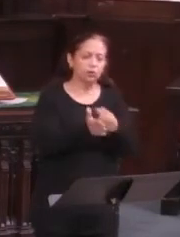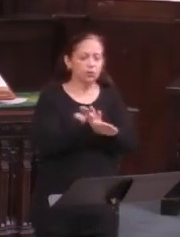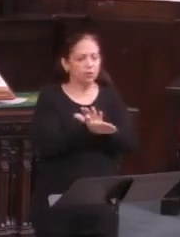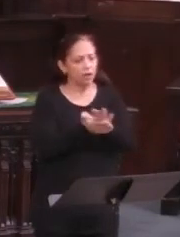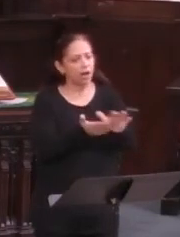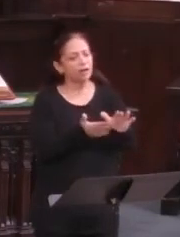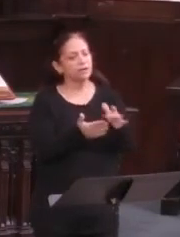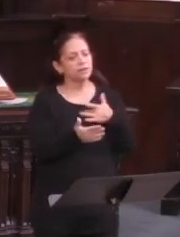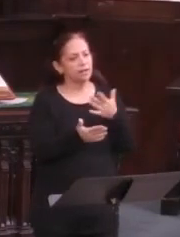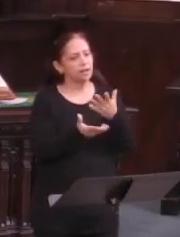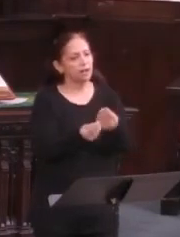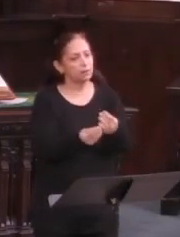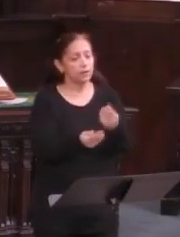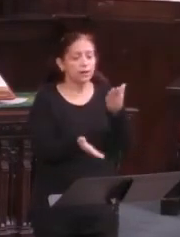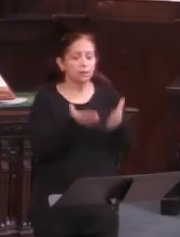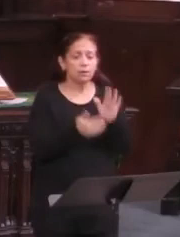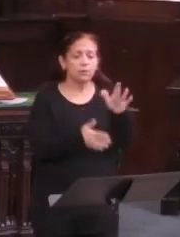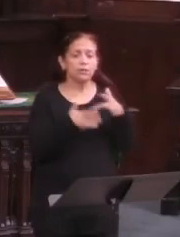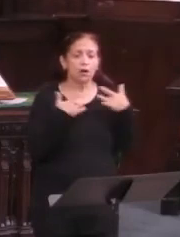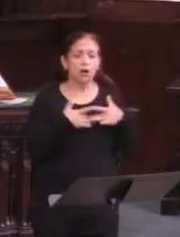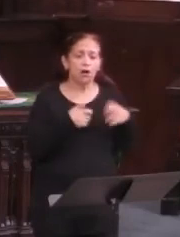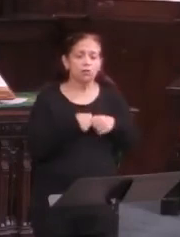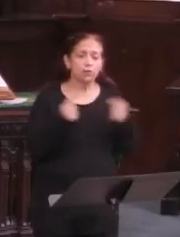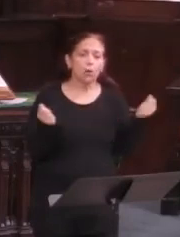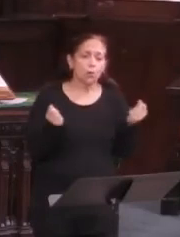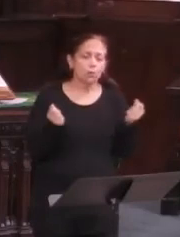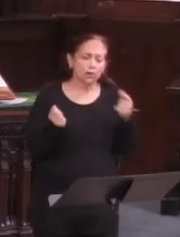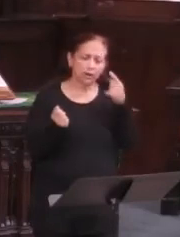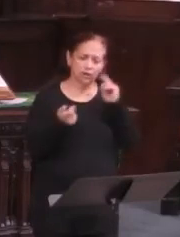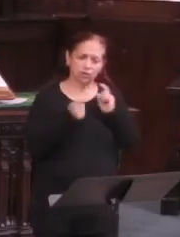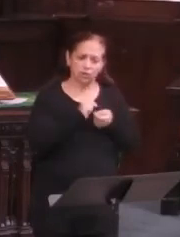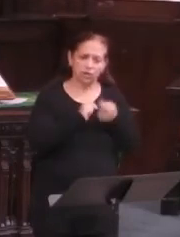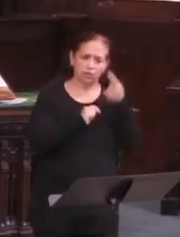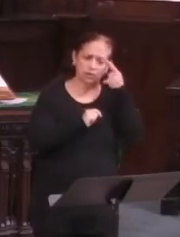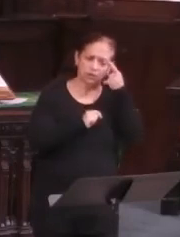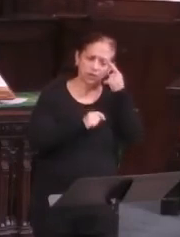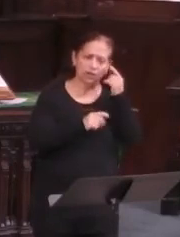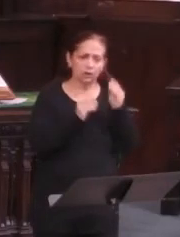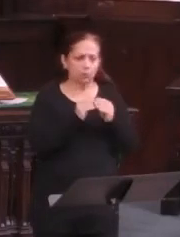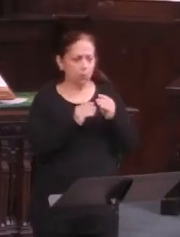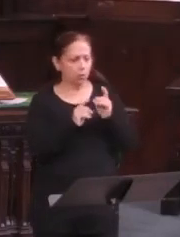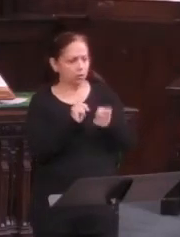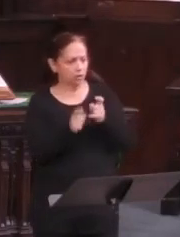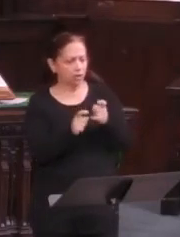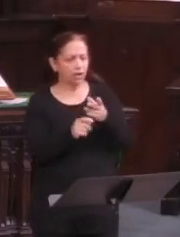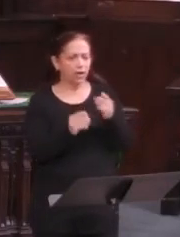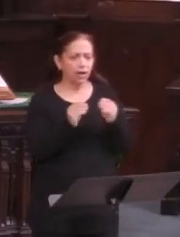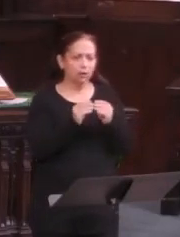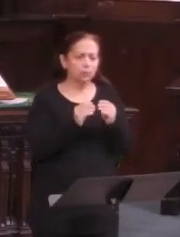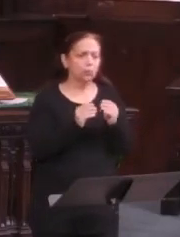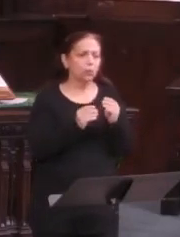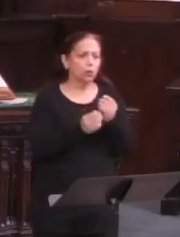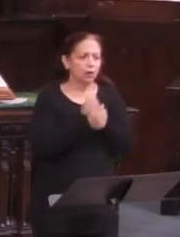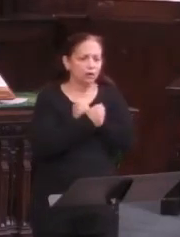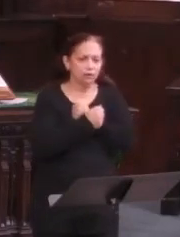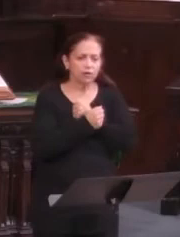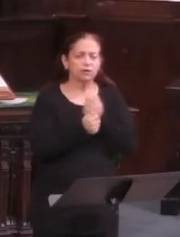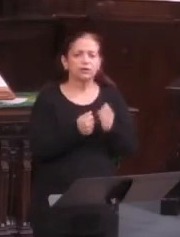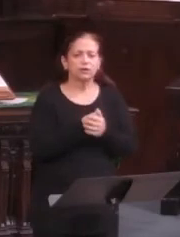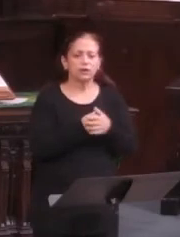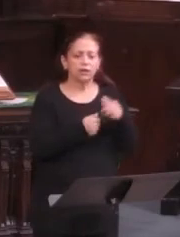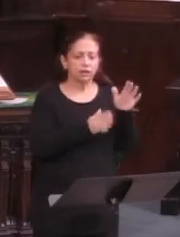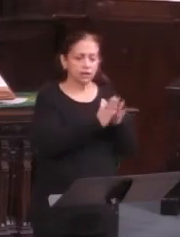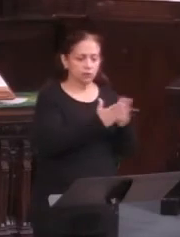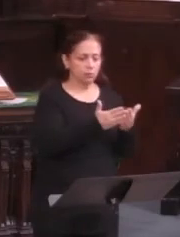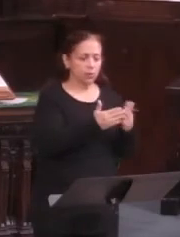empathy, might open their hearts to think differently, more generously, and more lovingly. In his book,